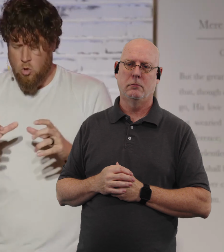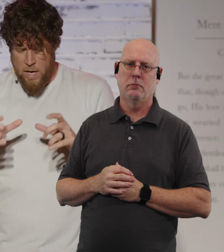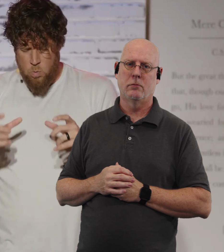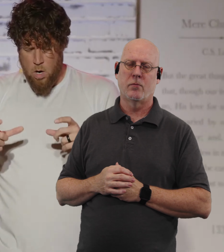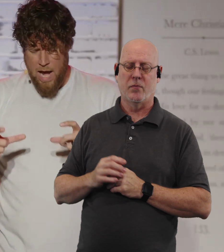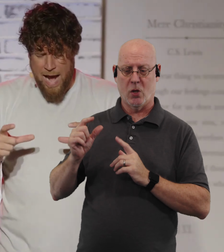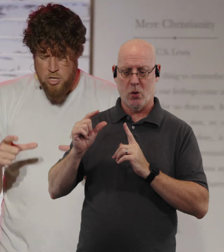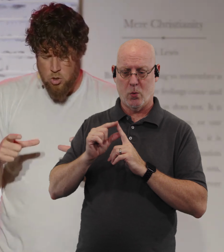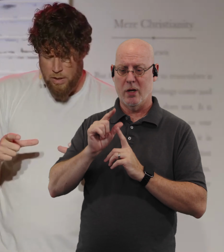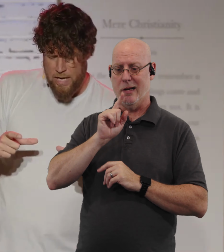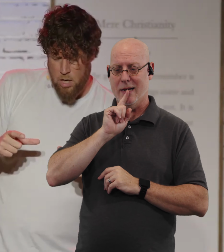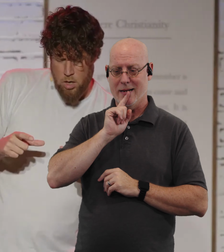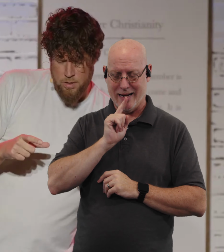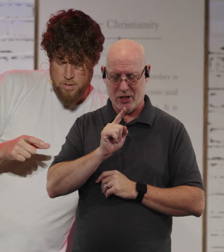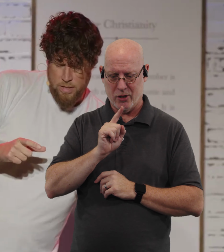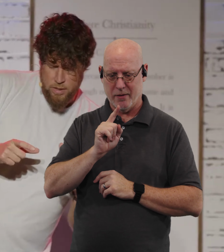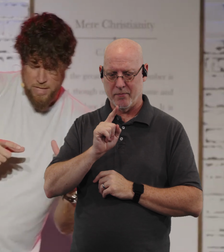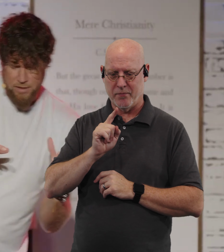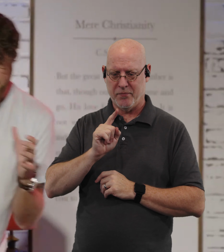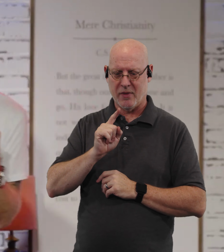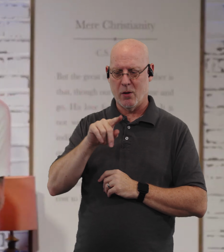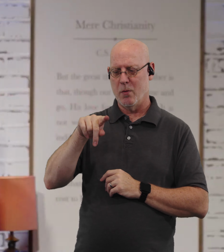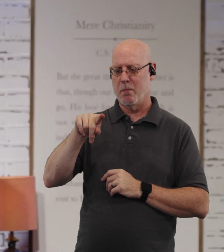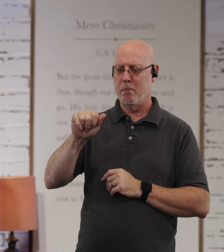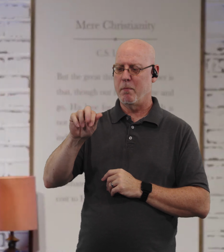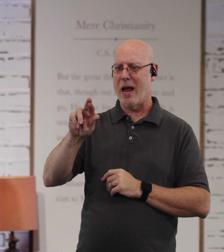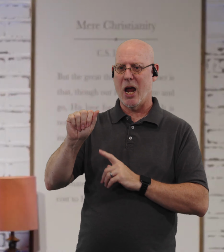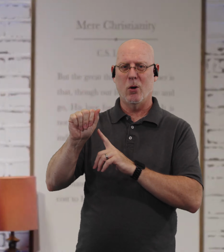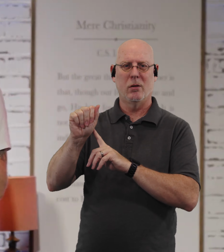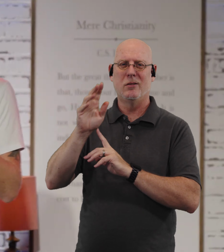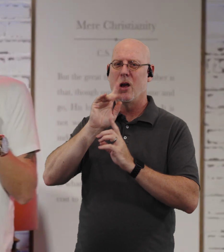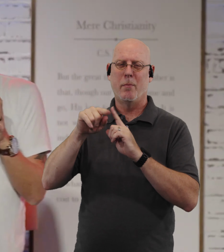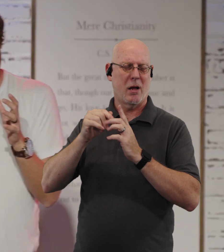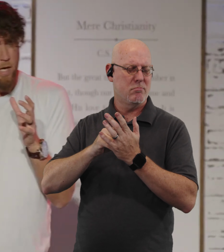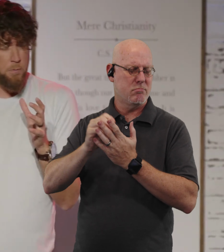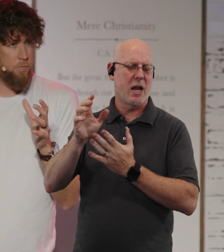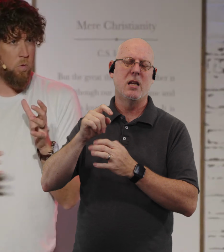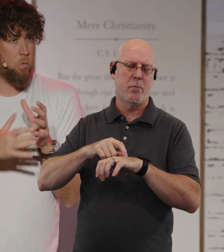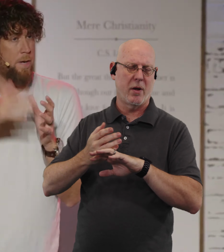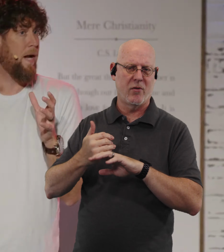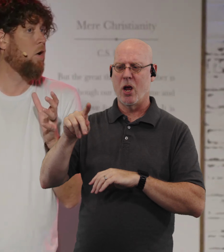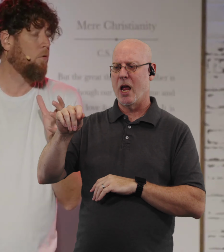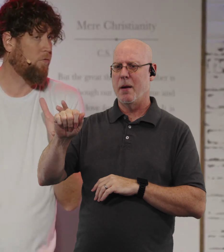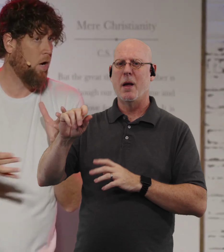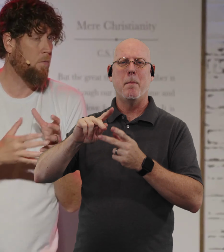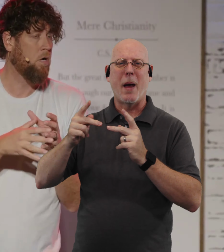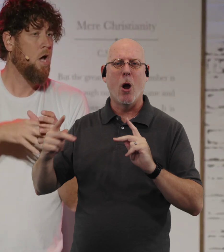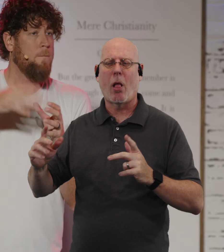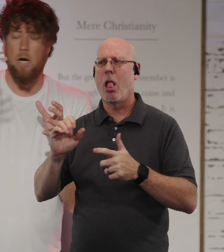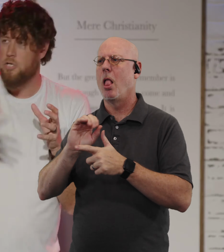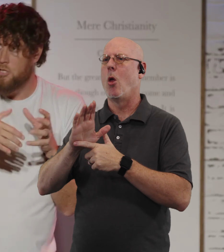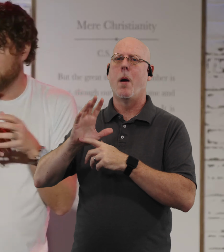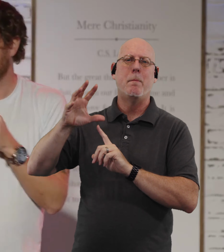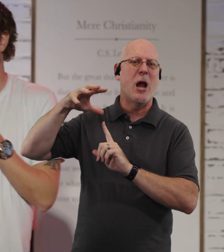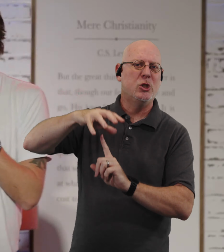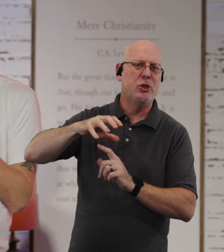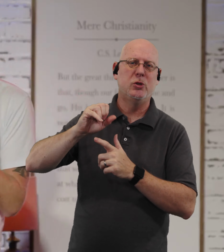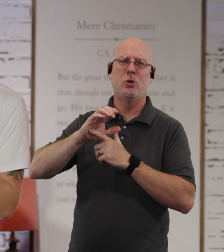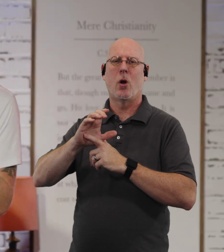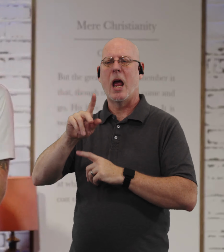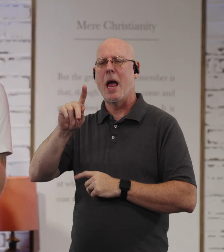The Greek word actually here is, it contains the prefix para. We've talked about this many times before. It's where you get parable from, or parachute,